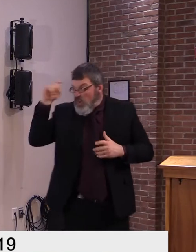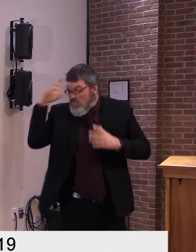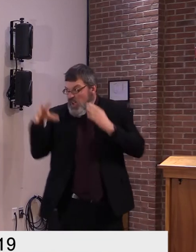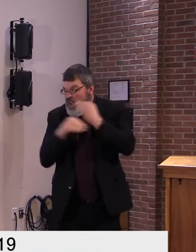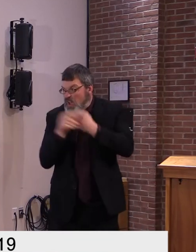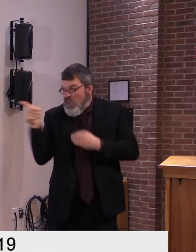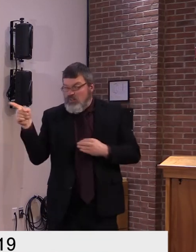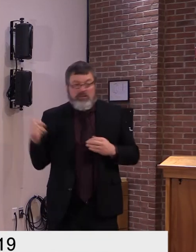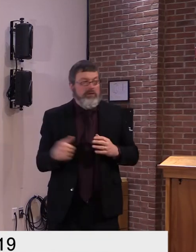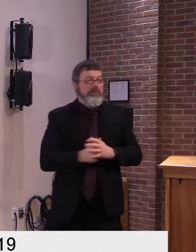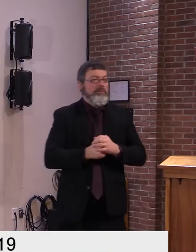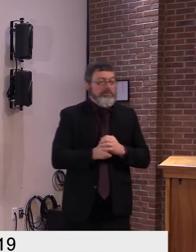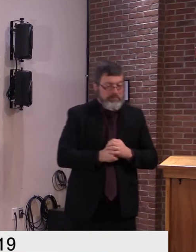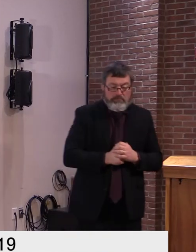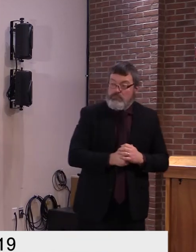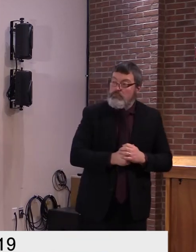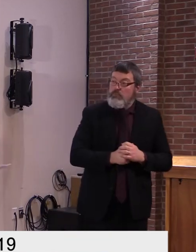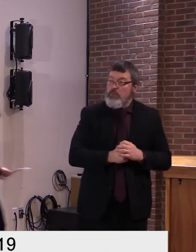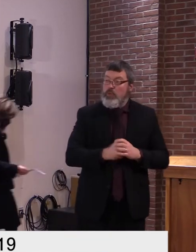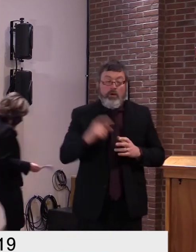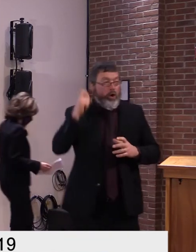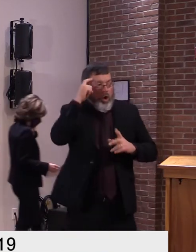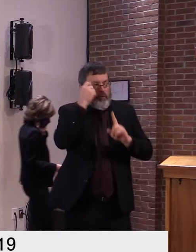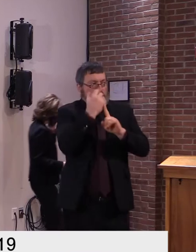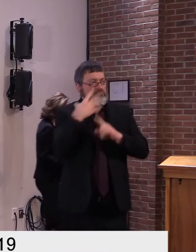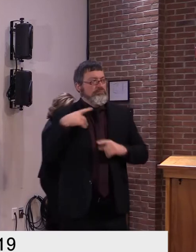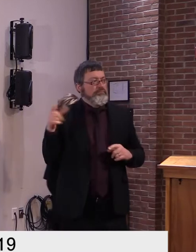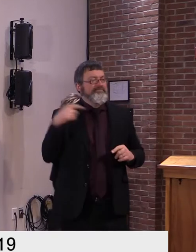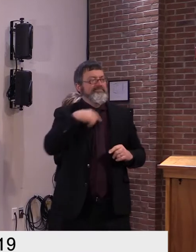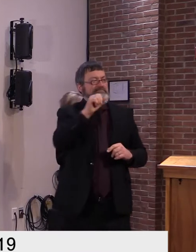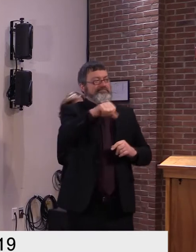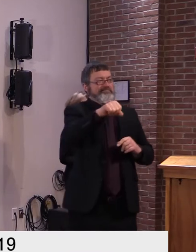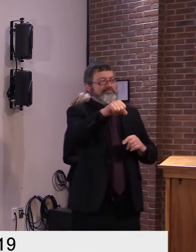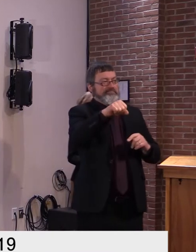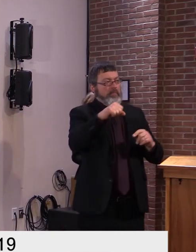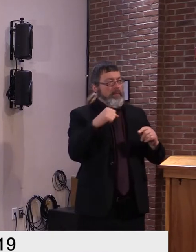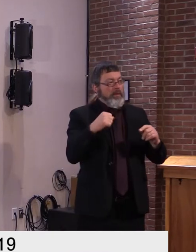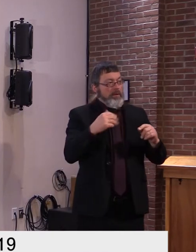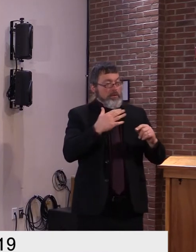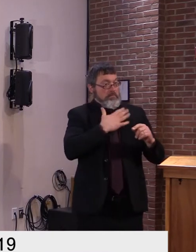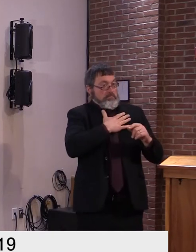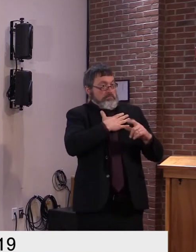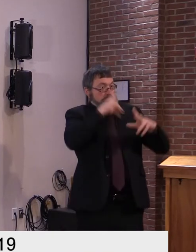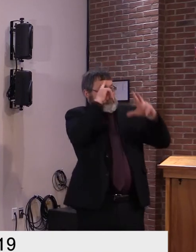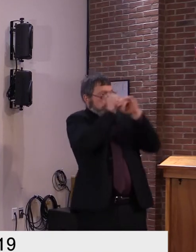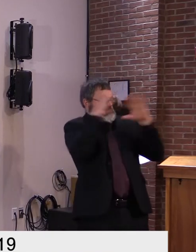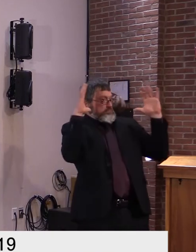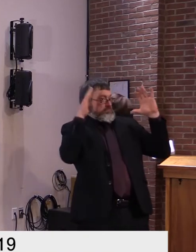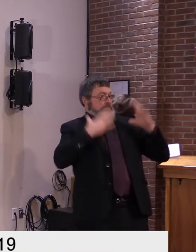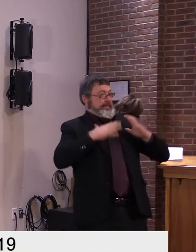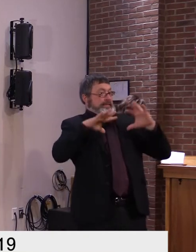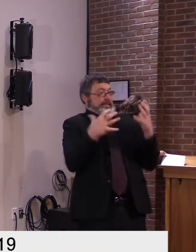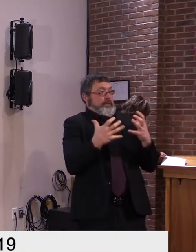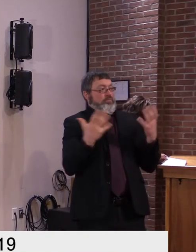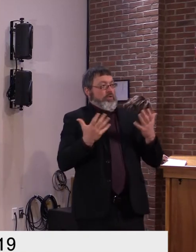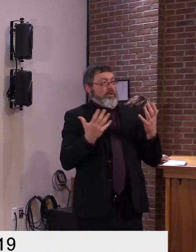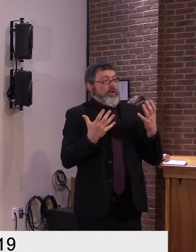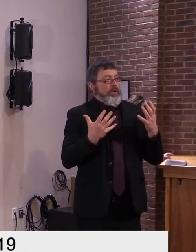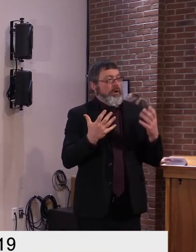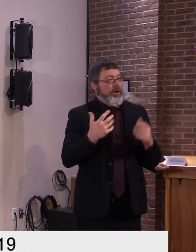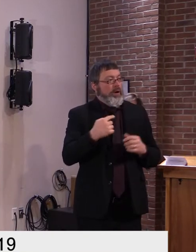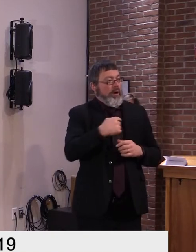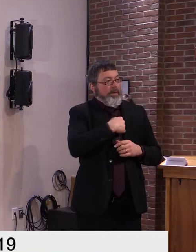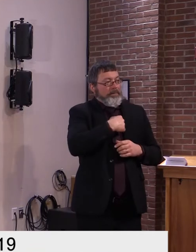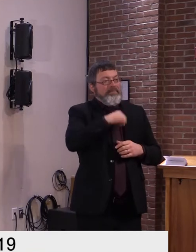Okay. Tim, from what we're understanding at this point in time, and we don't have all the details, but it doesn't